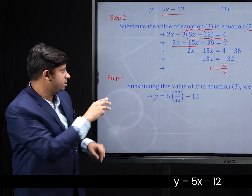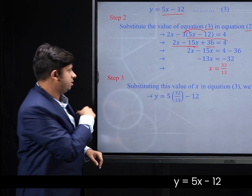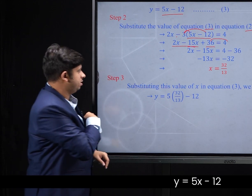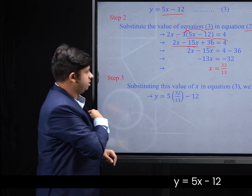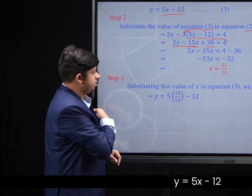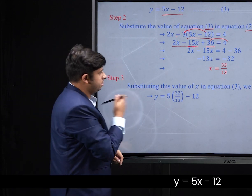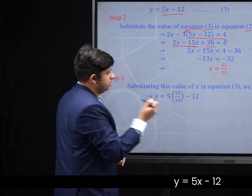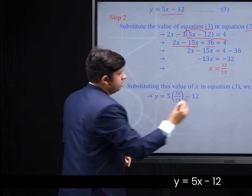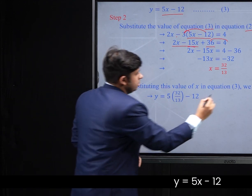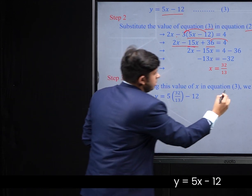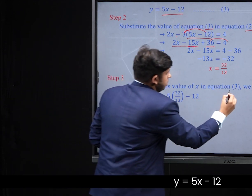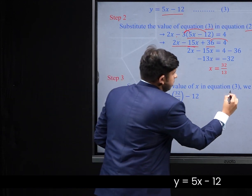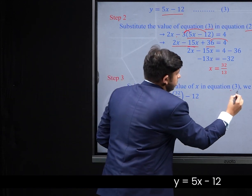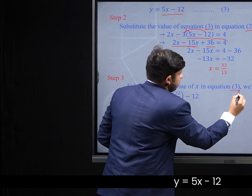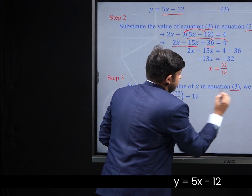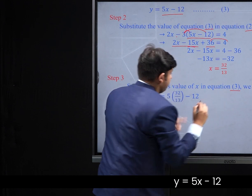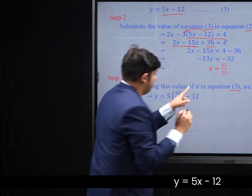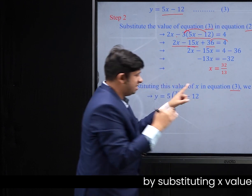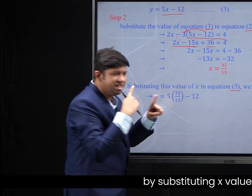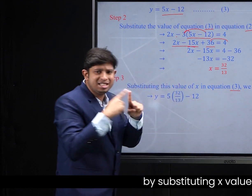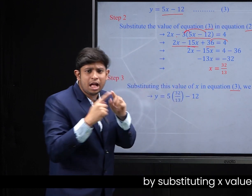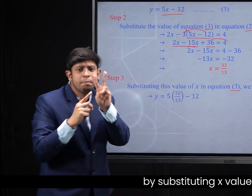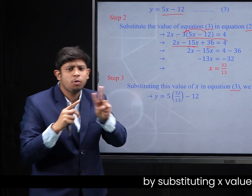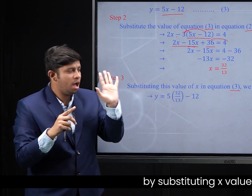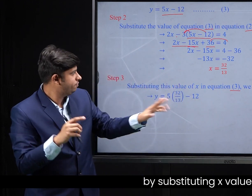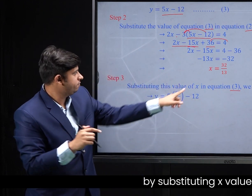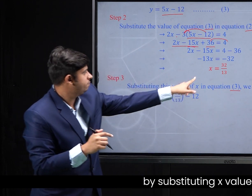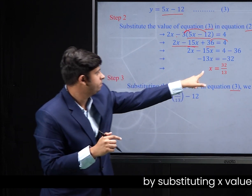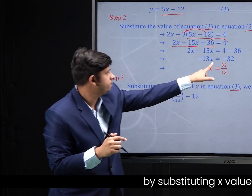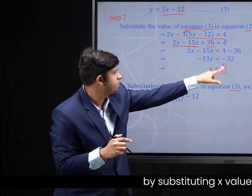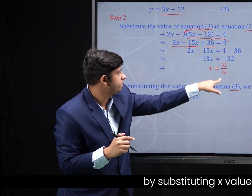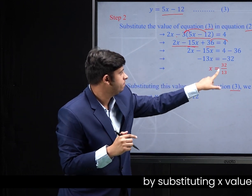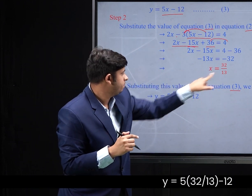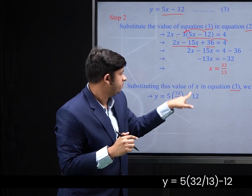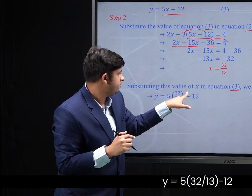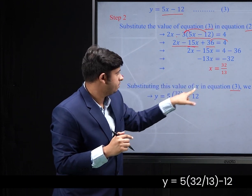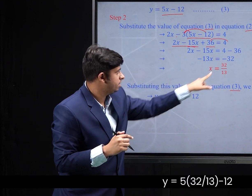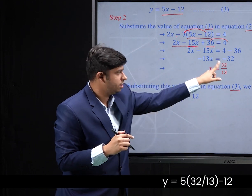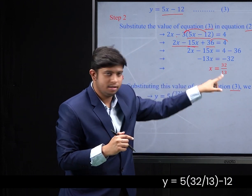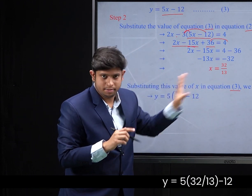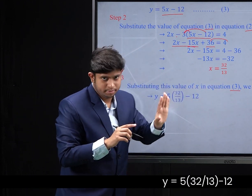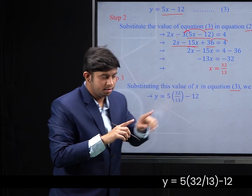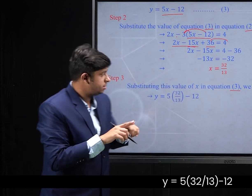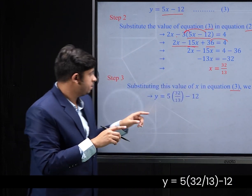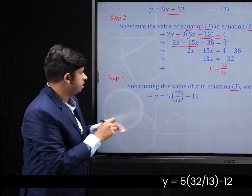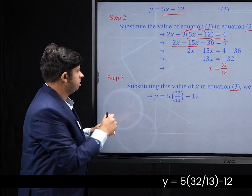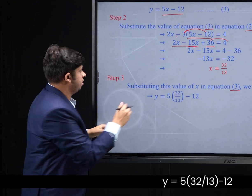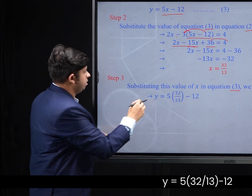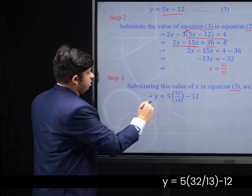y is equal to 5x minus 12. By substituting x value, y is equal to 5 into 32 by